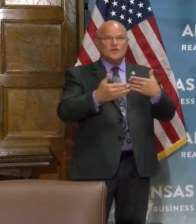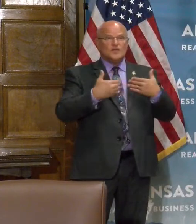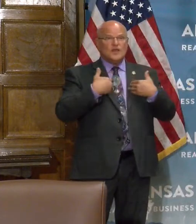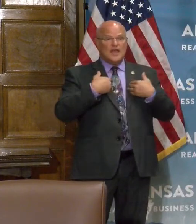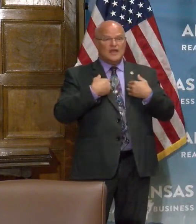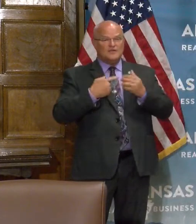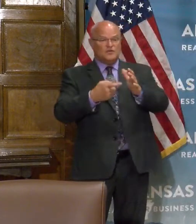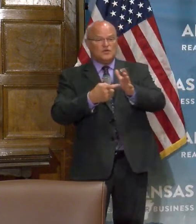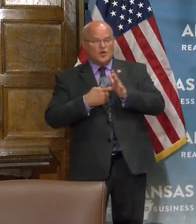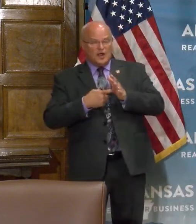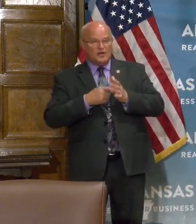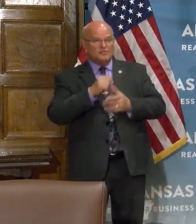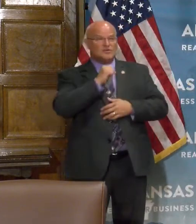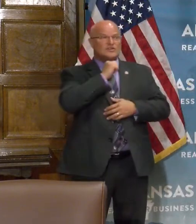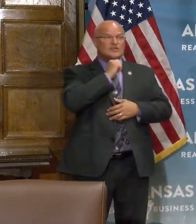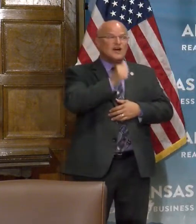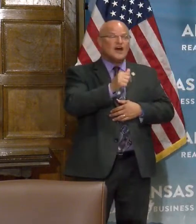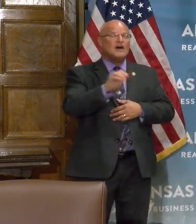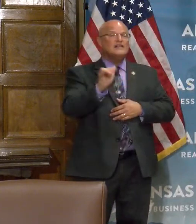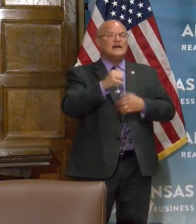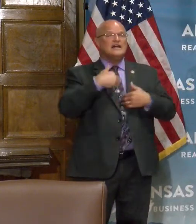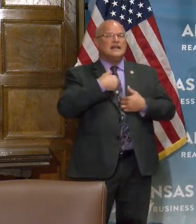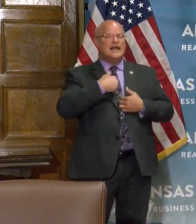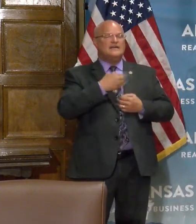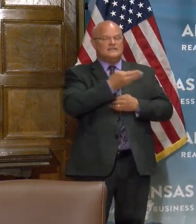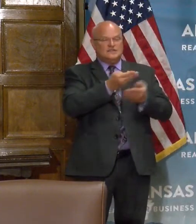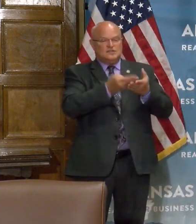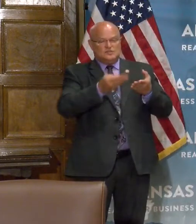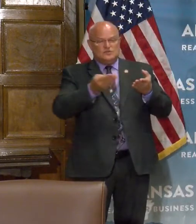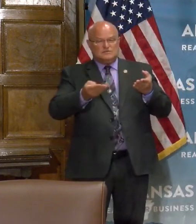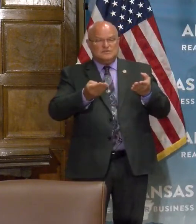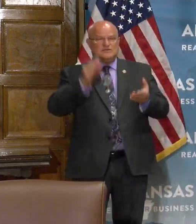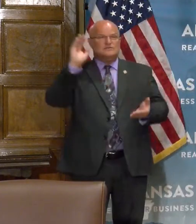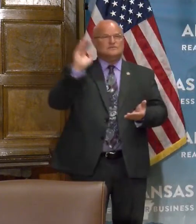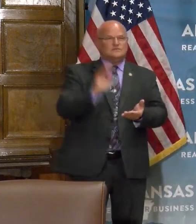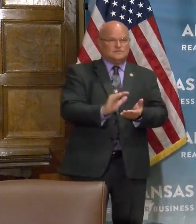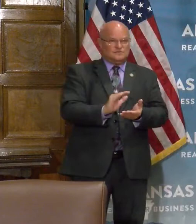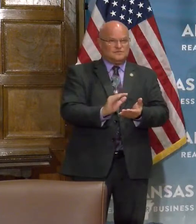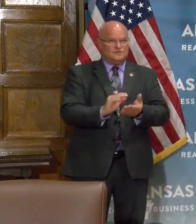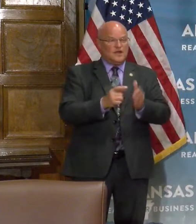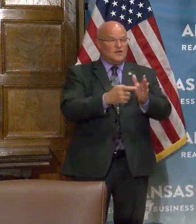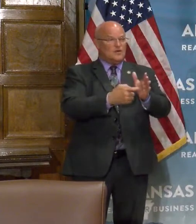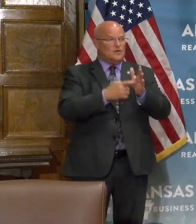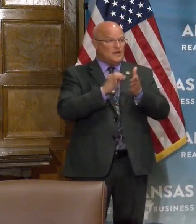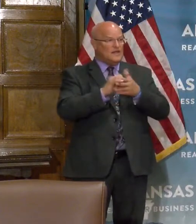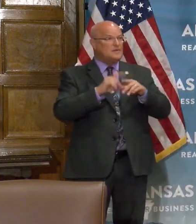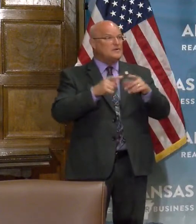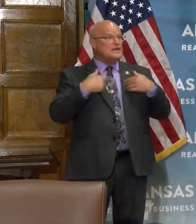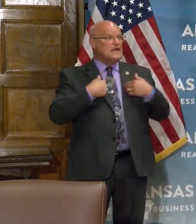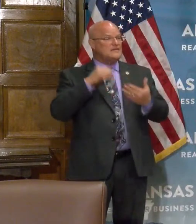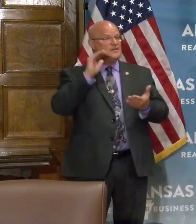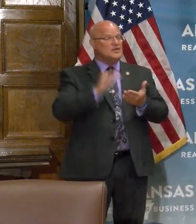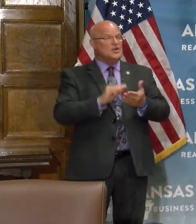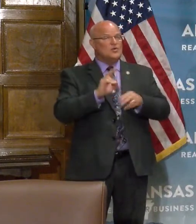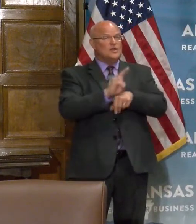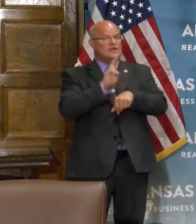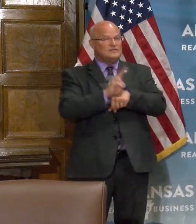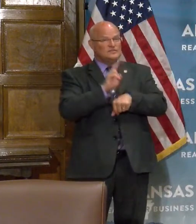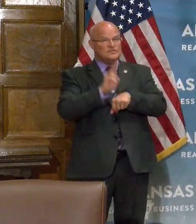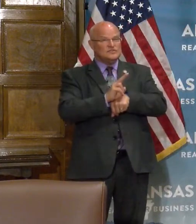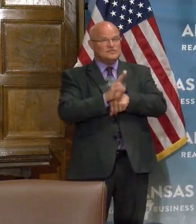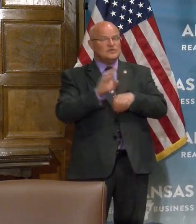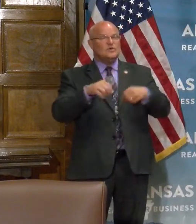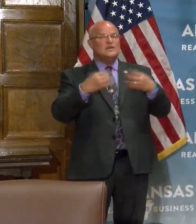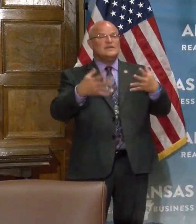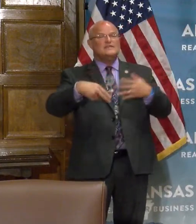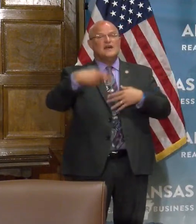a requirement, you are likely to have decreased transmission. And requiring it but having a low rate of usage will